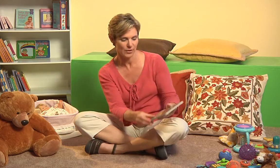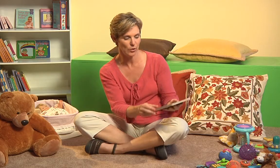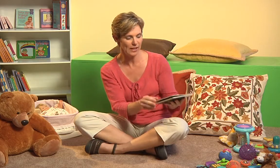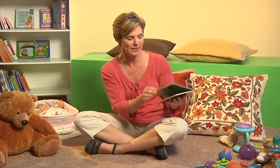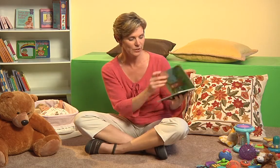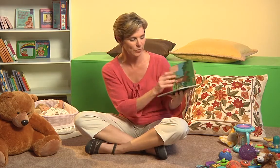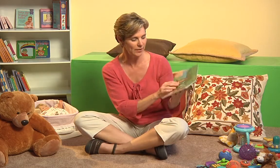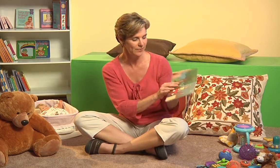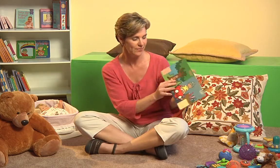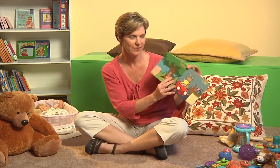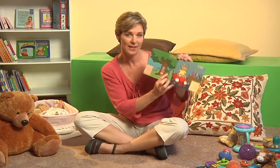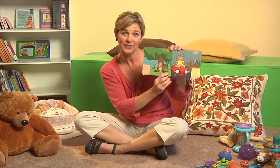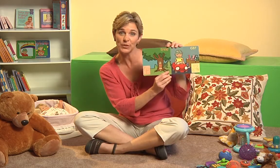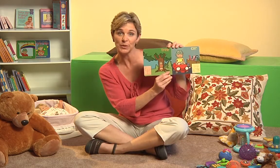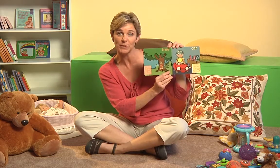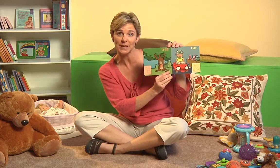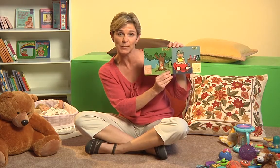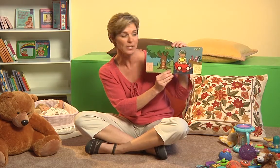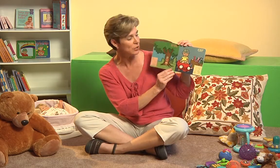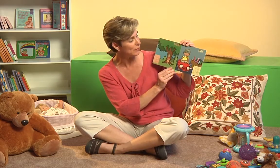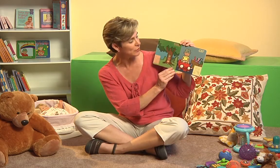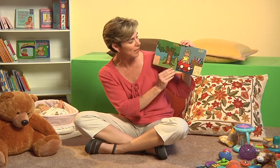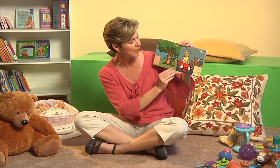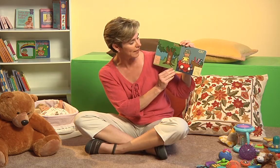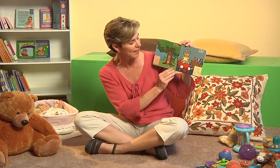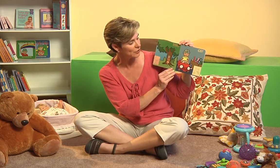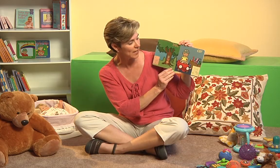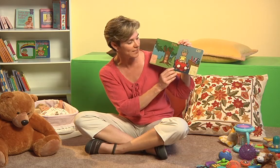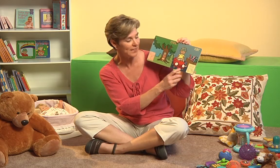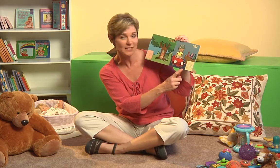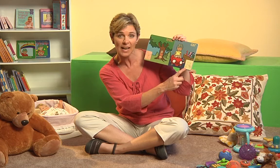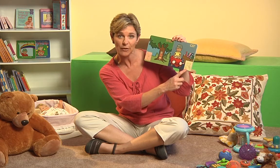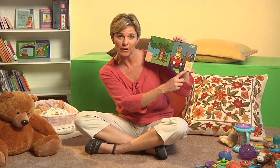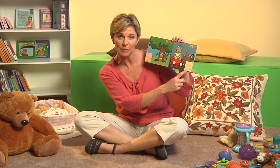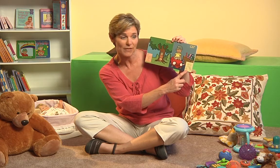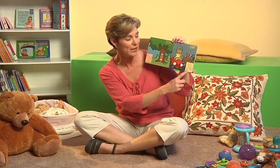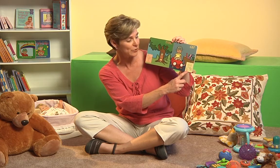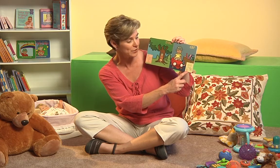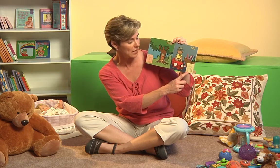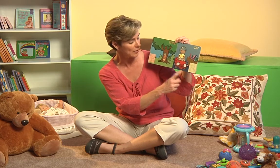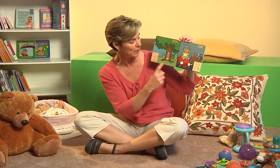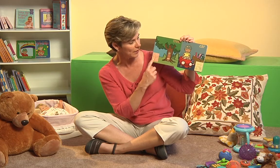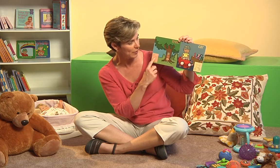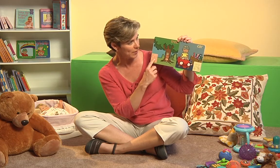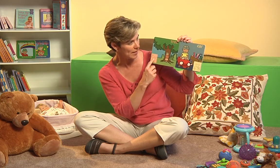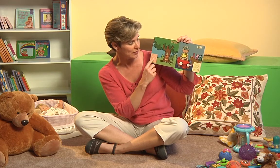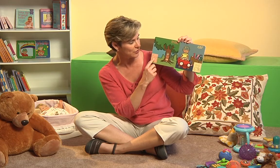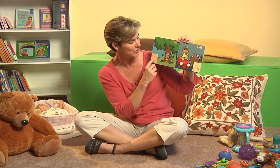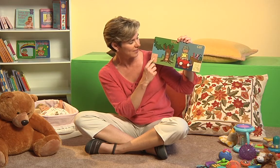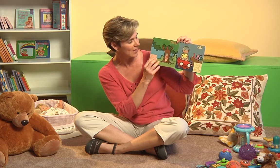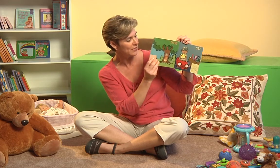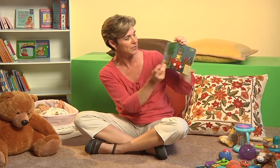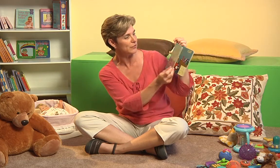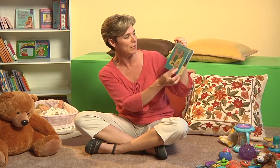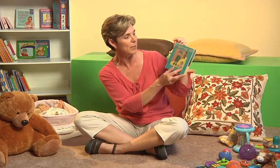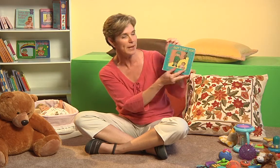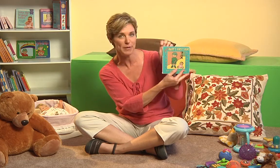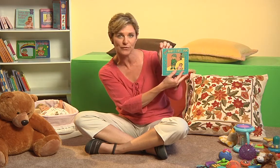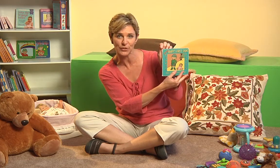Or like this one. This one's made especially for signing. It actually has a little diagram of how to do the sign right on the page. This is from the Baby's First